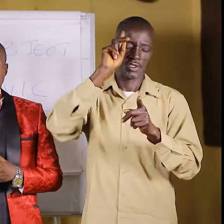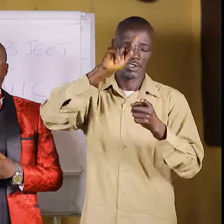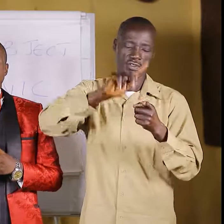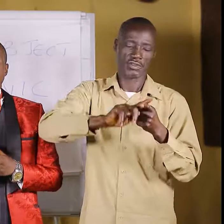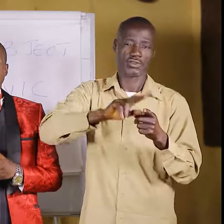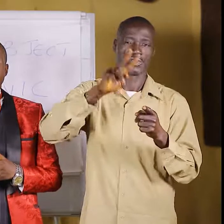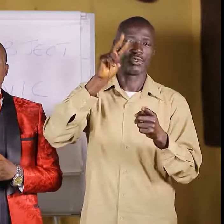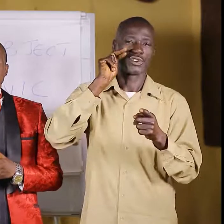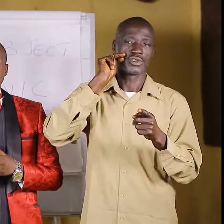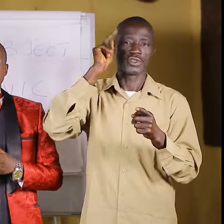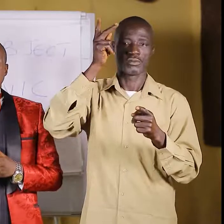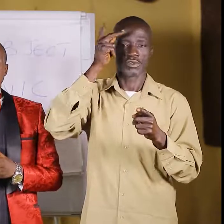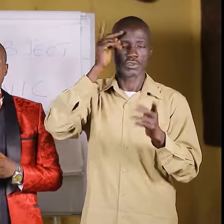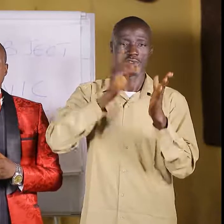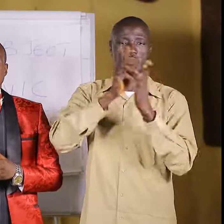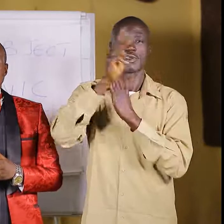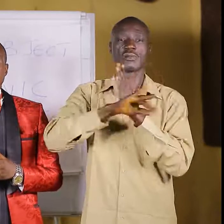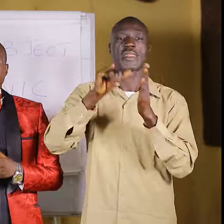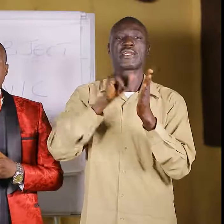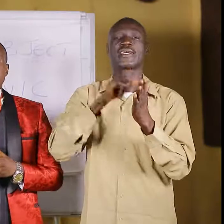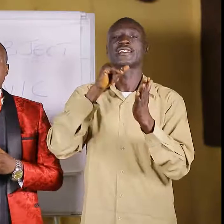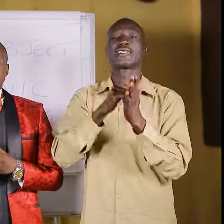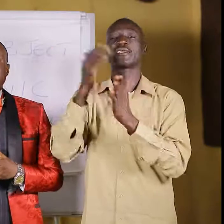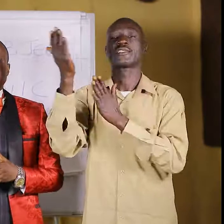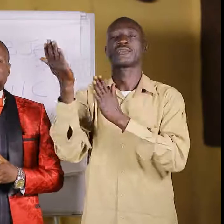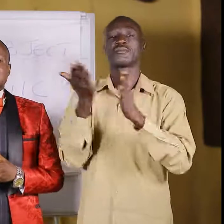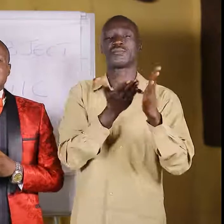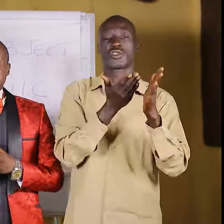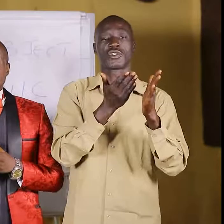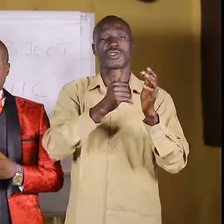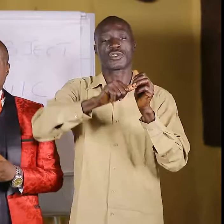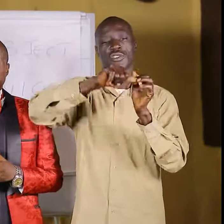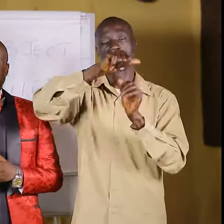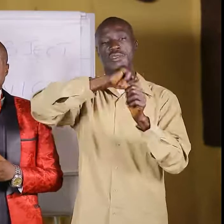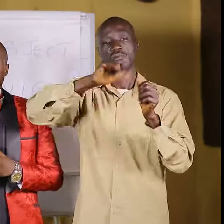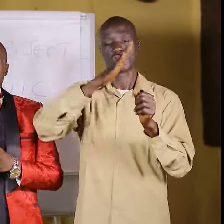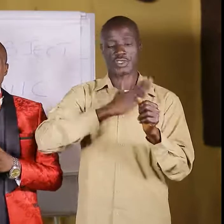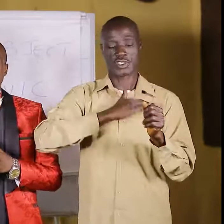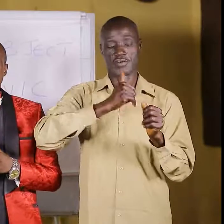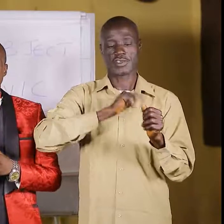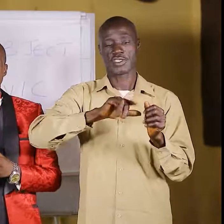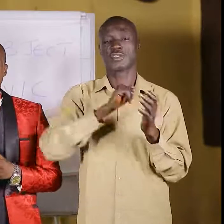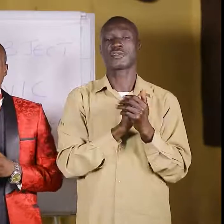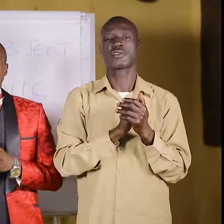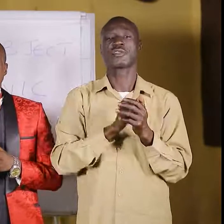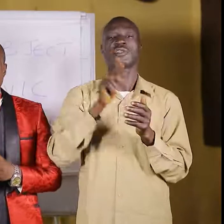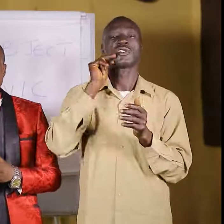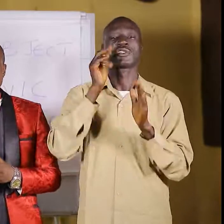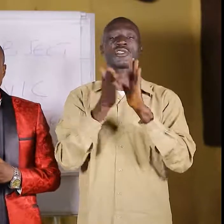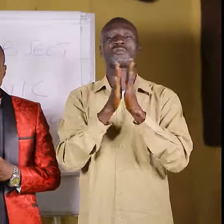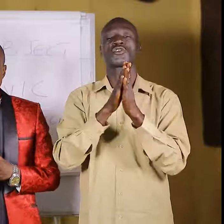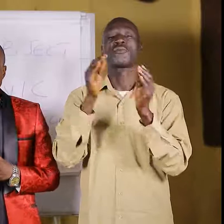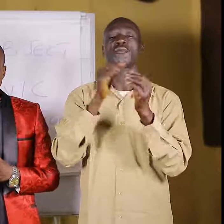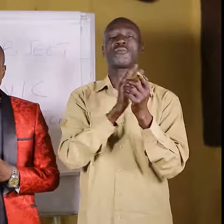development. We said, 1, it brought about what? About selflessness in Nigerians. Nigerians became more